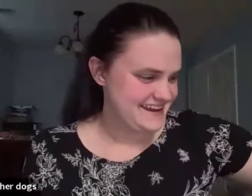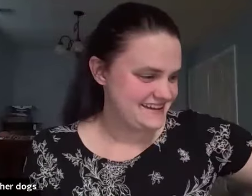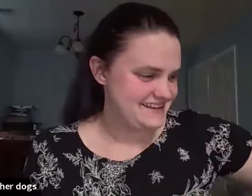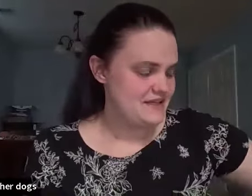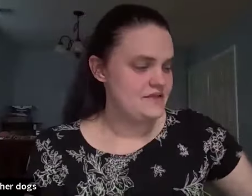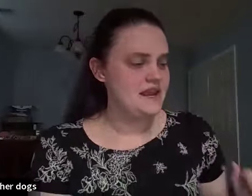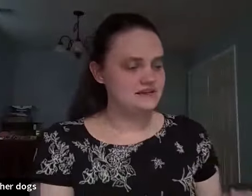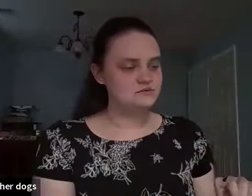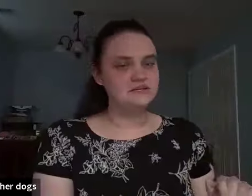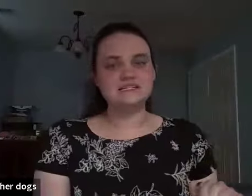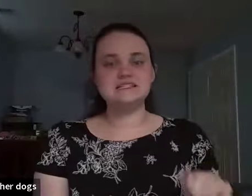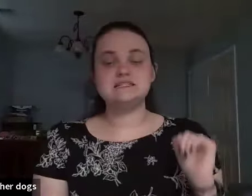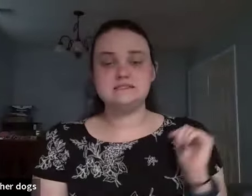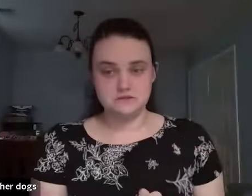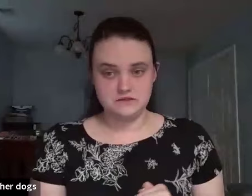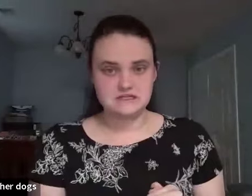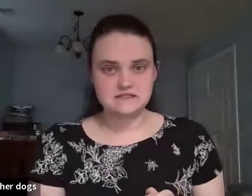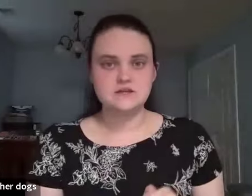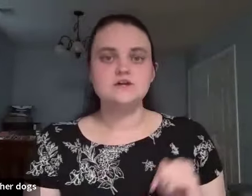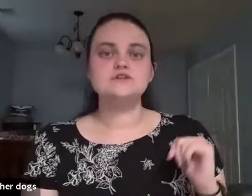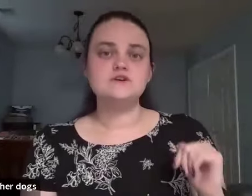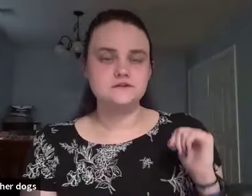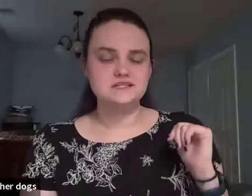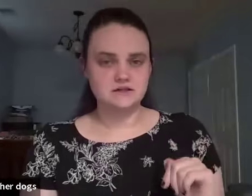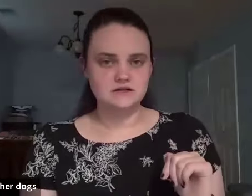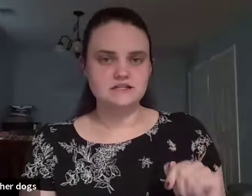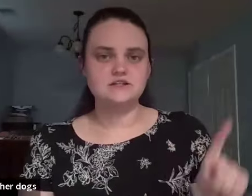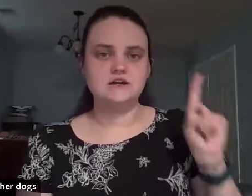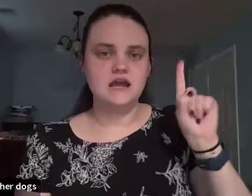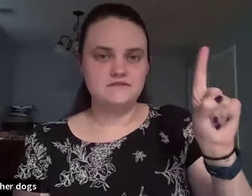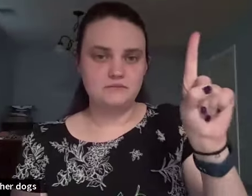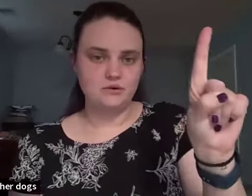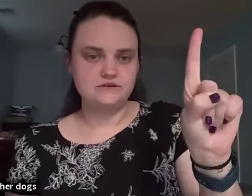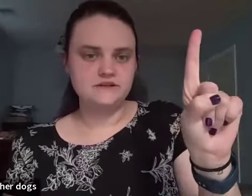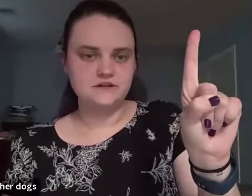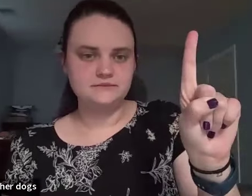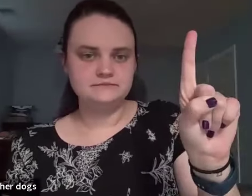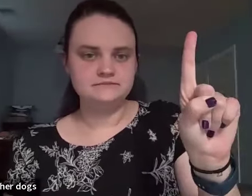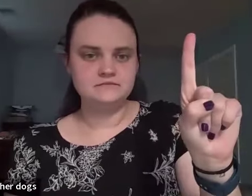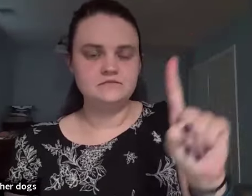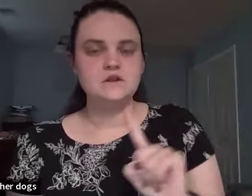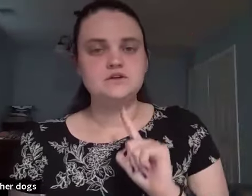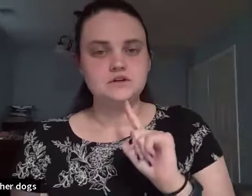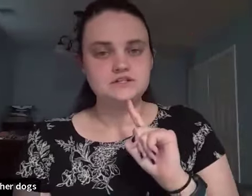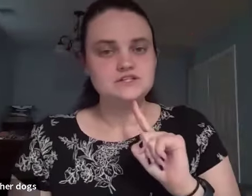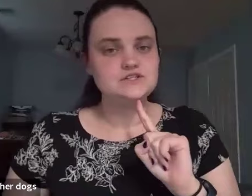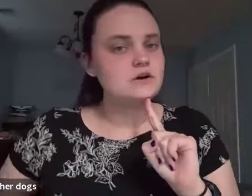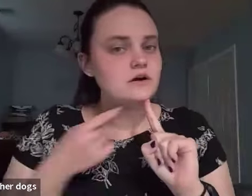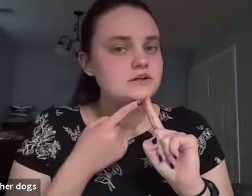Okay. The next one is serious. So for serious, you're going to have that pointer finger. You're going to start on